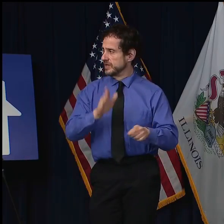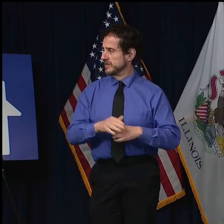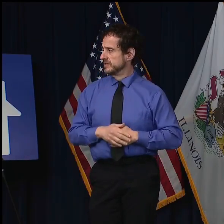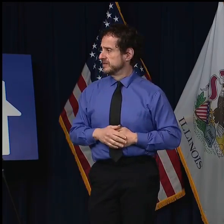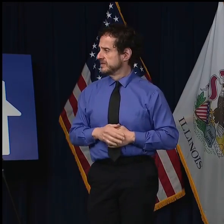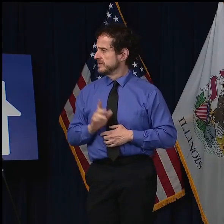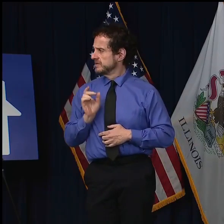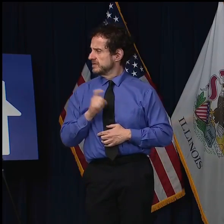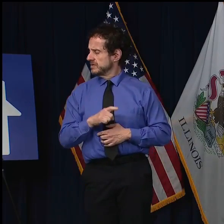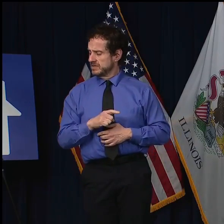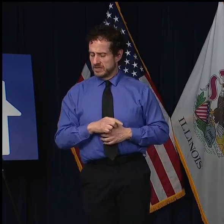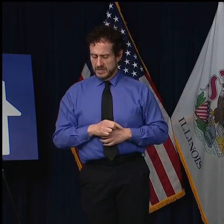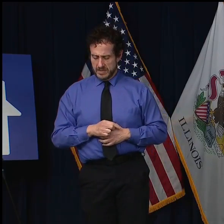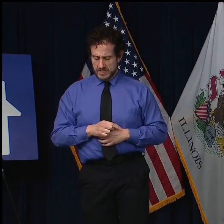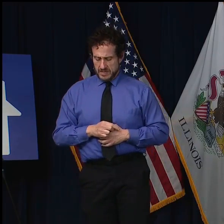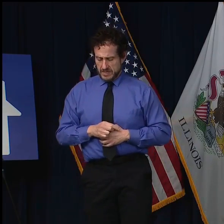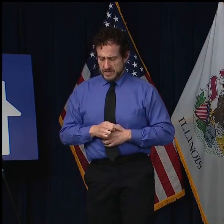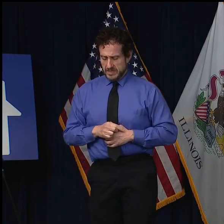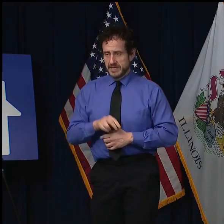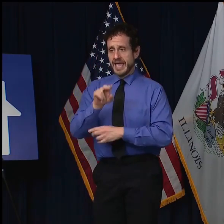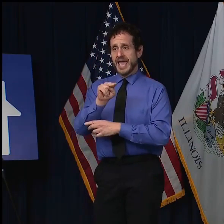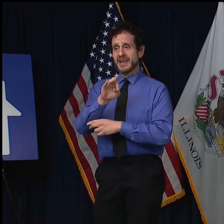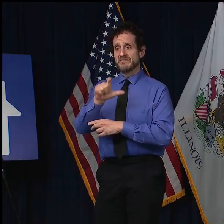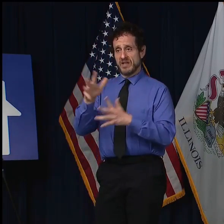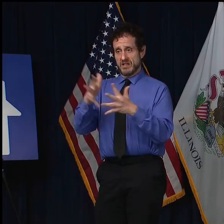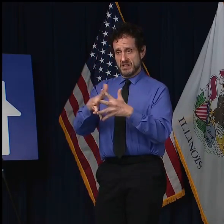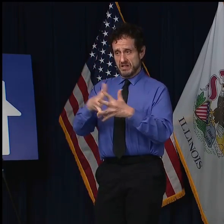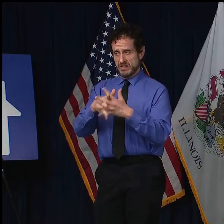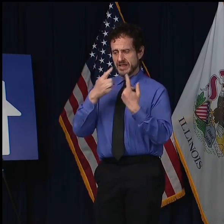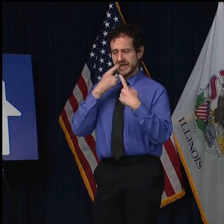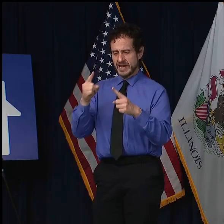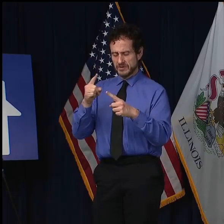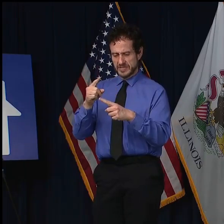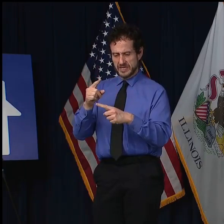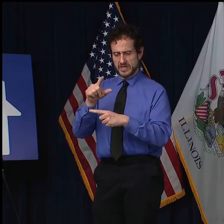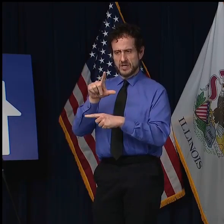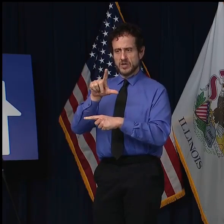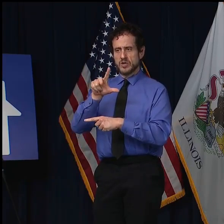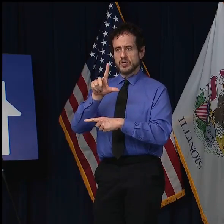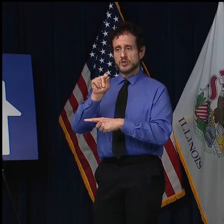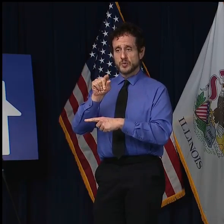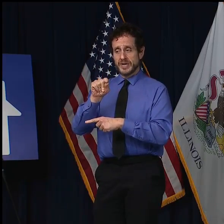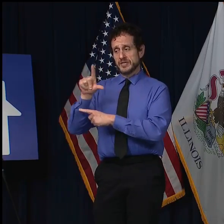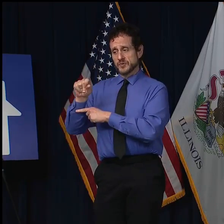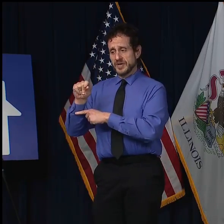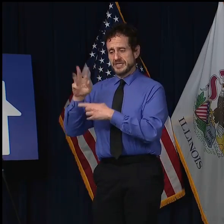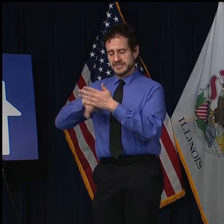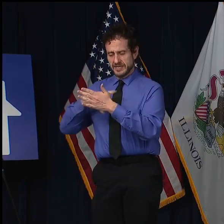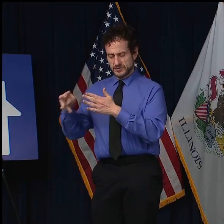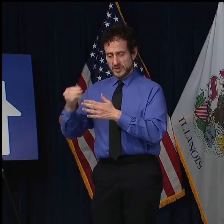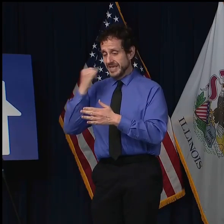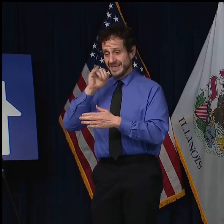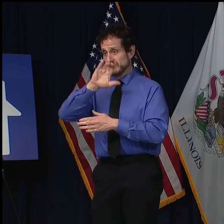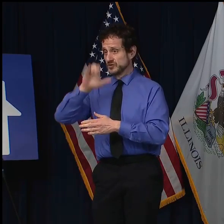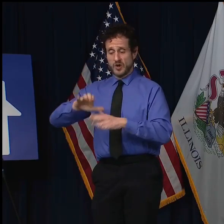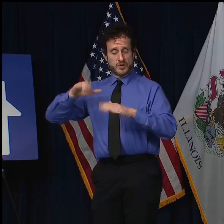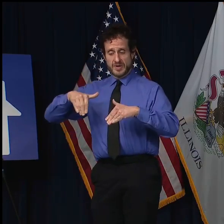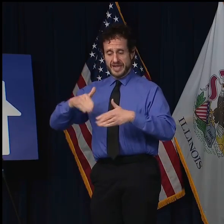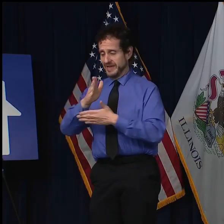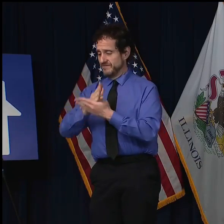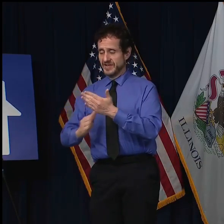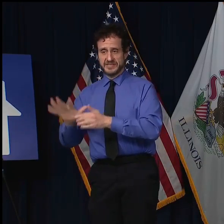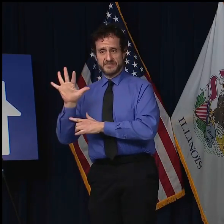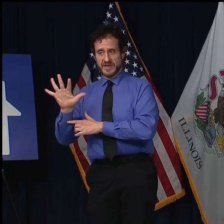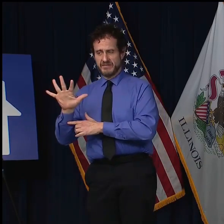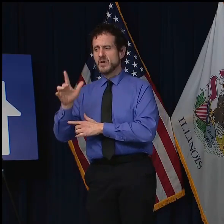Cisco at WBBM News Radio. The NFL is announcing a 2020 schedule this evening. If Chicago is not at Phase 5, will even a reduced